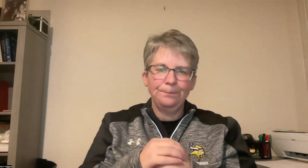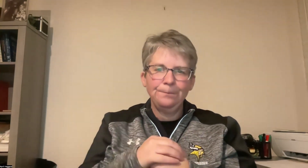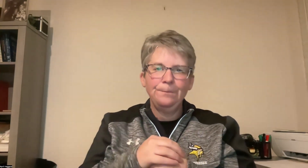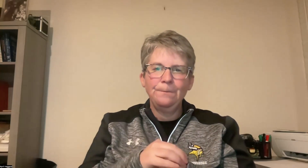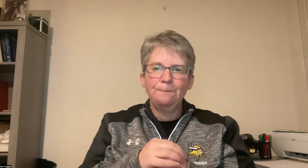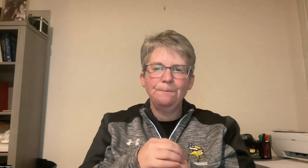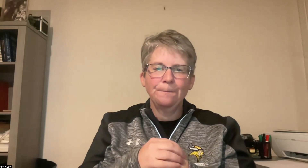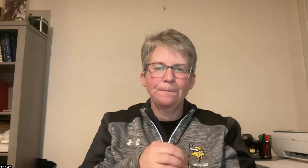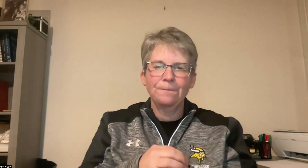Okay. Okay.